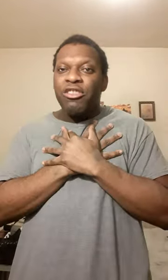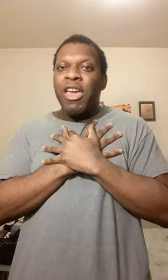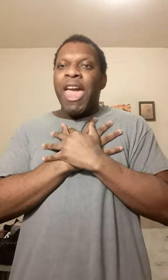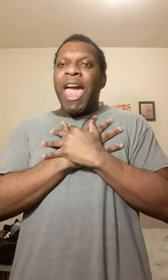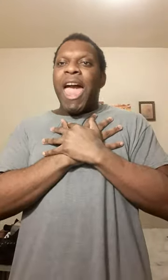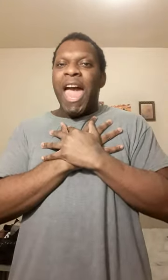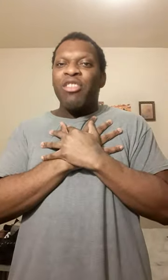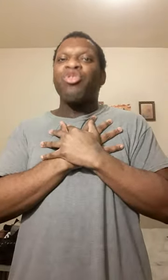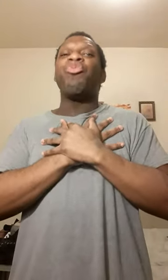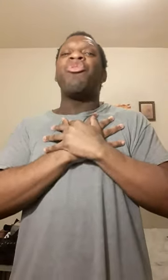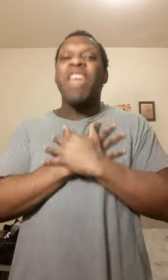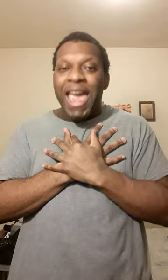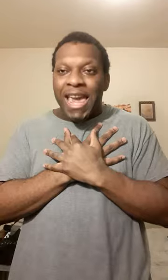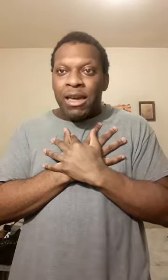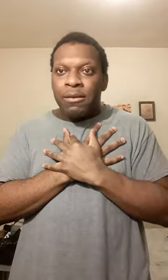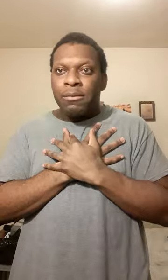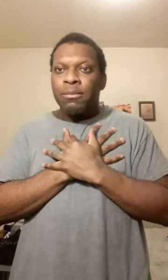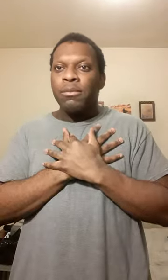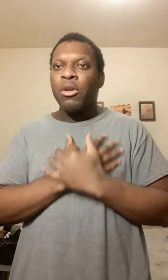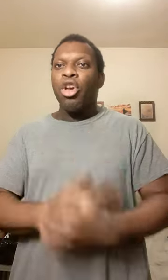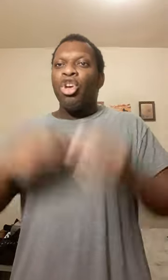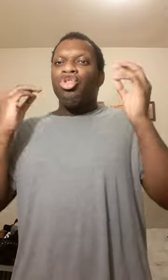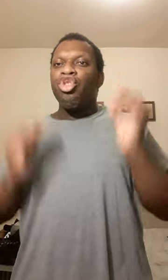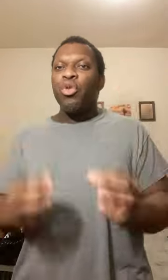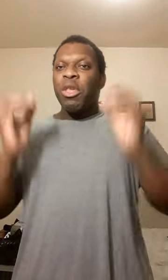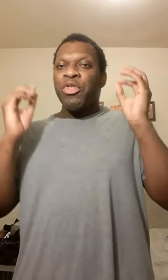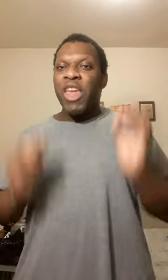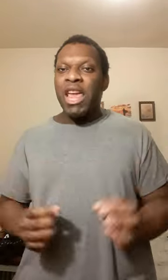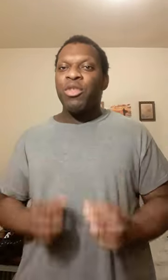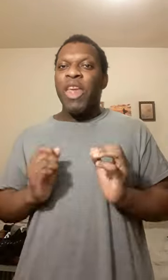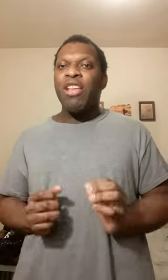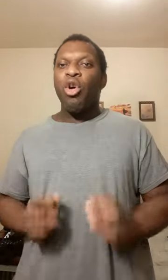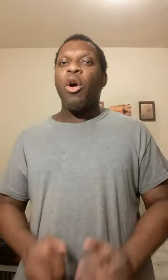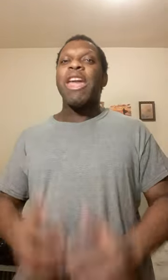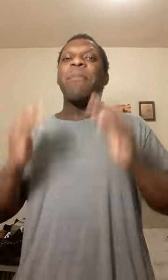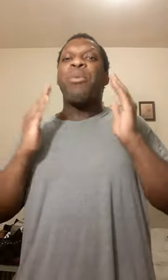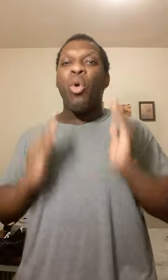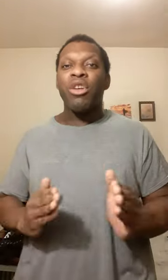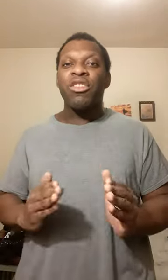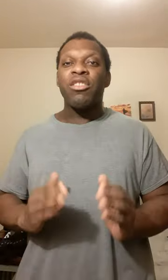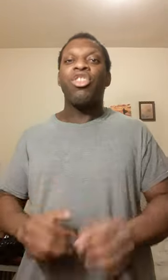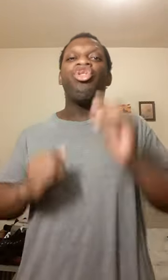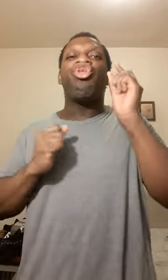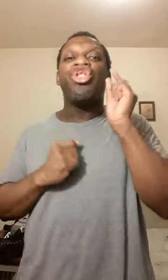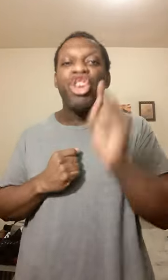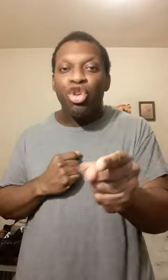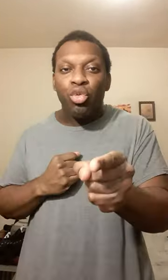has to say. Do the things that are important to you.